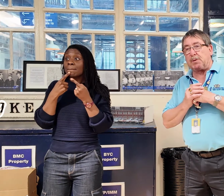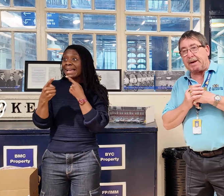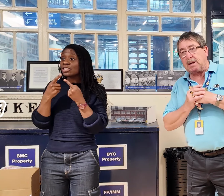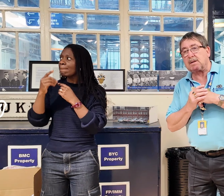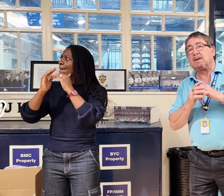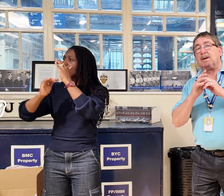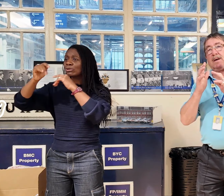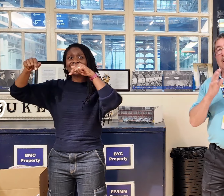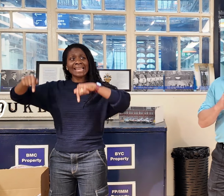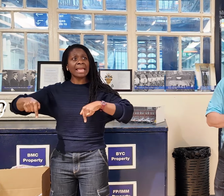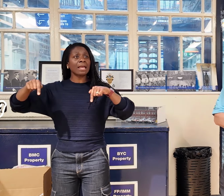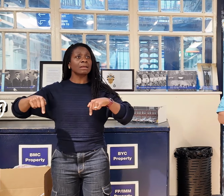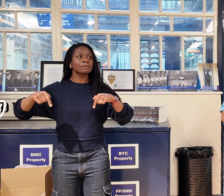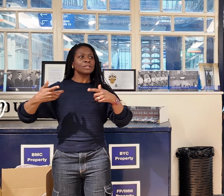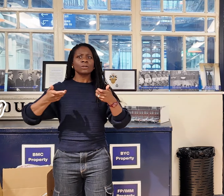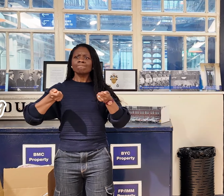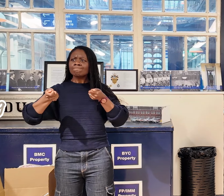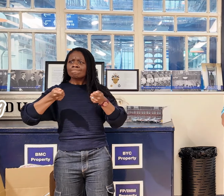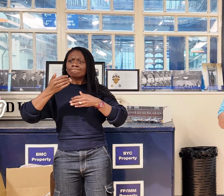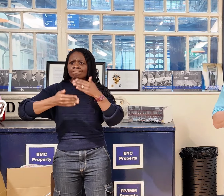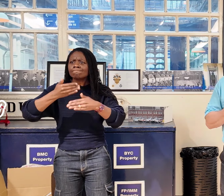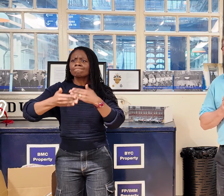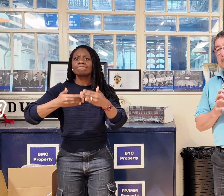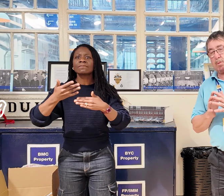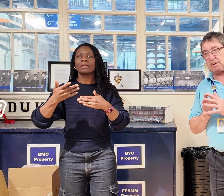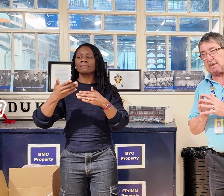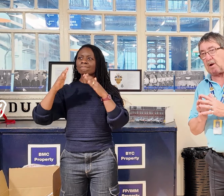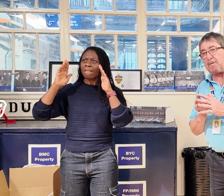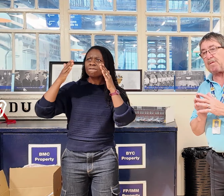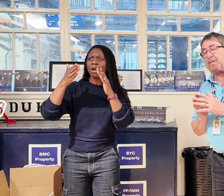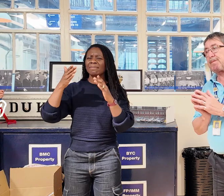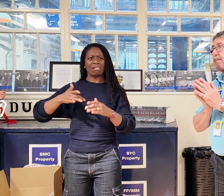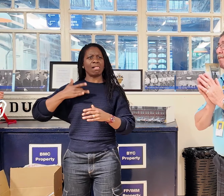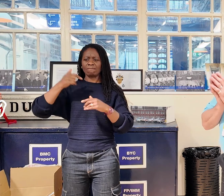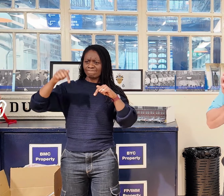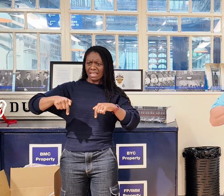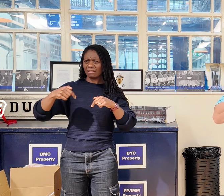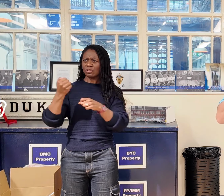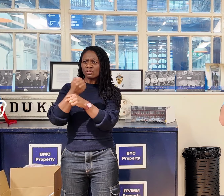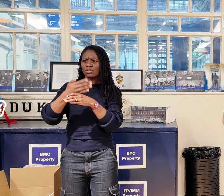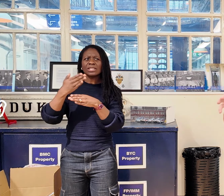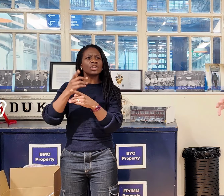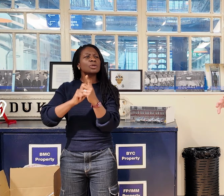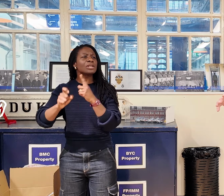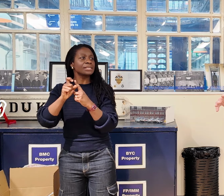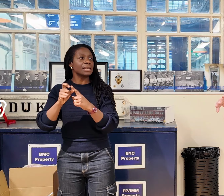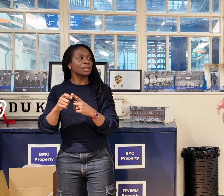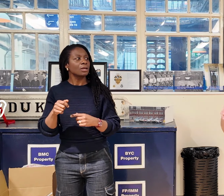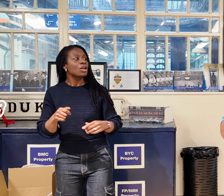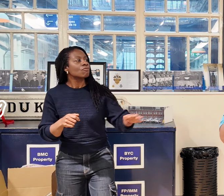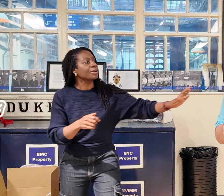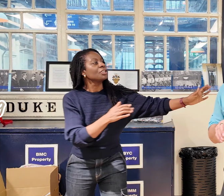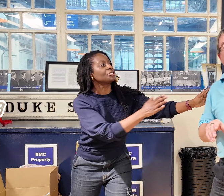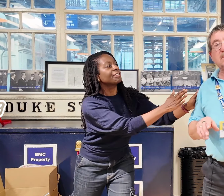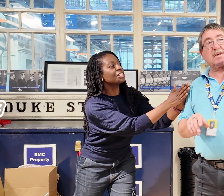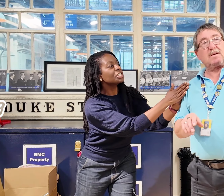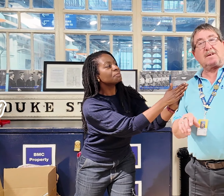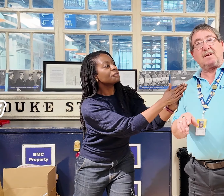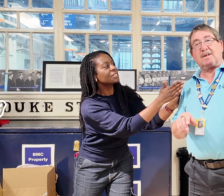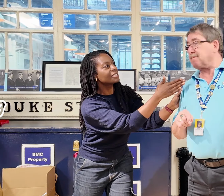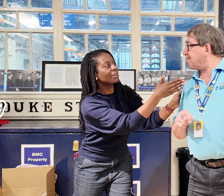the building and how it operated and what its purpose was in life. So you've already had the